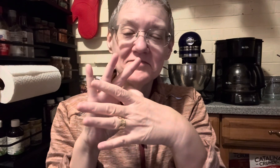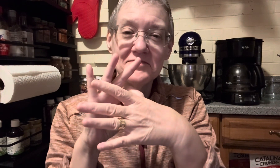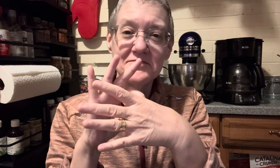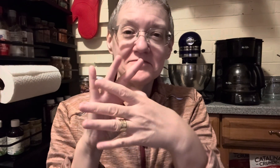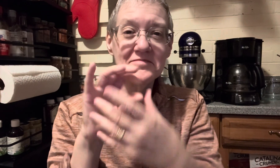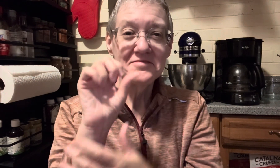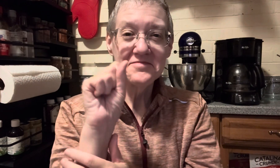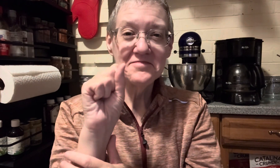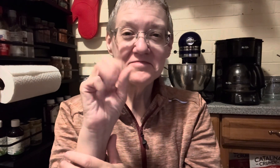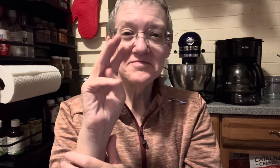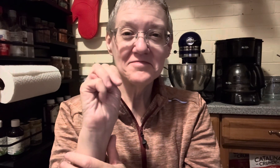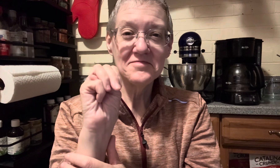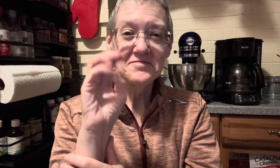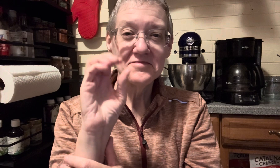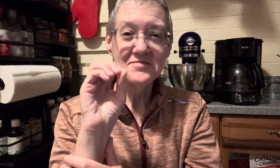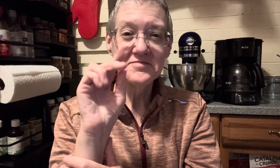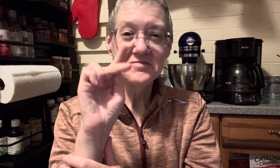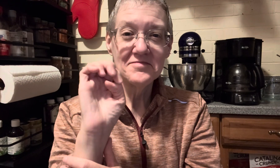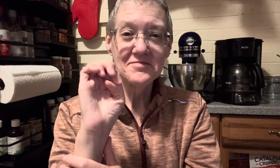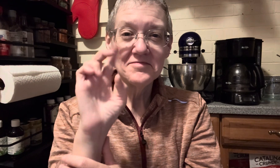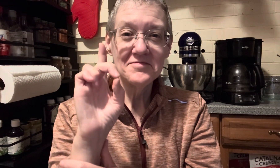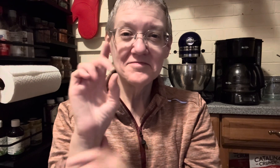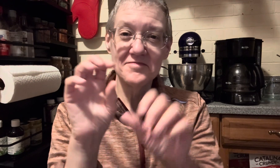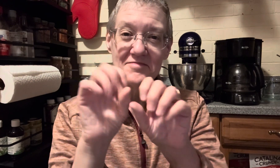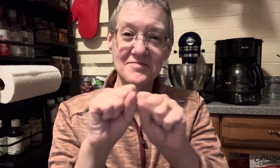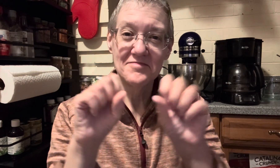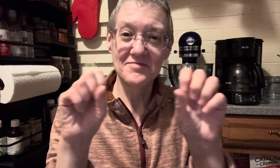very popular meat, smoked sausage.